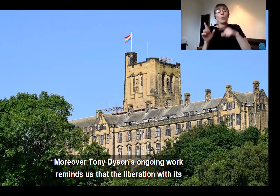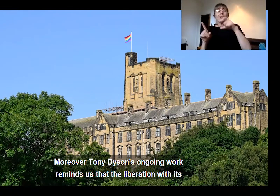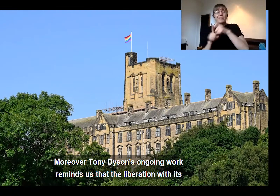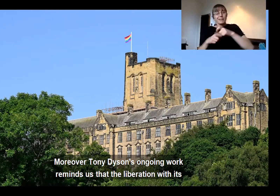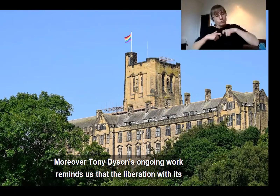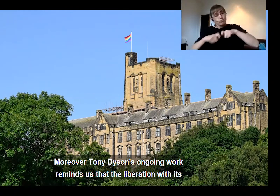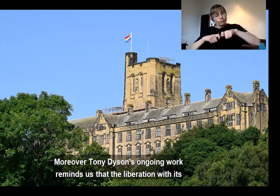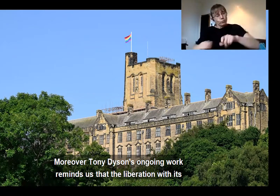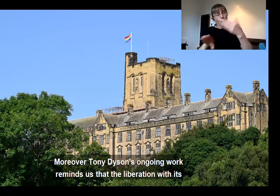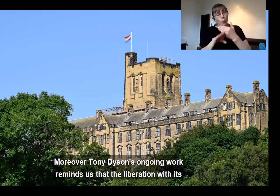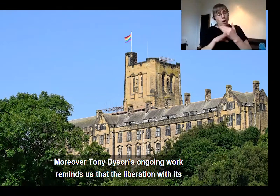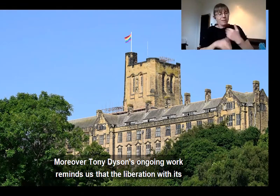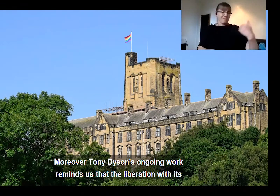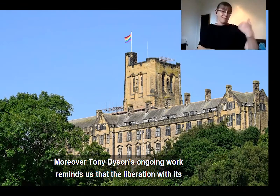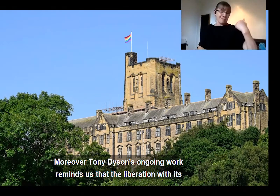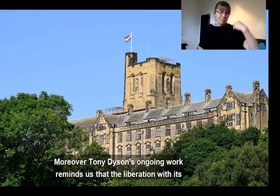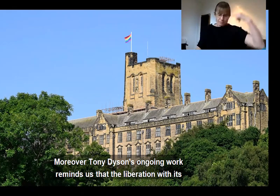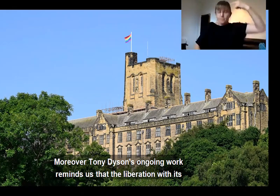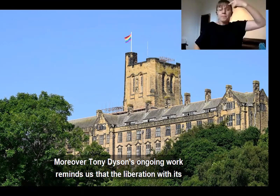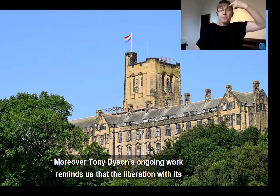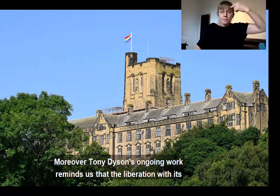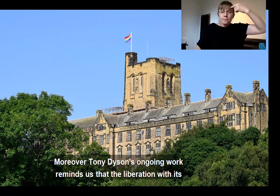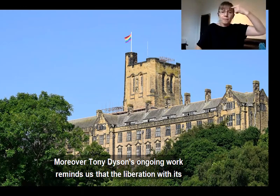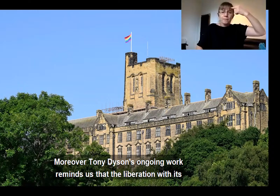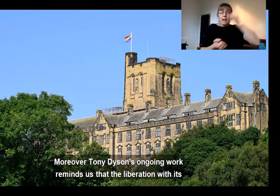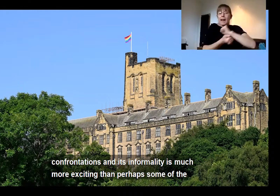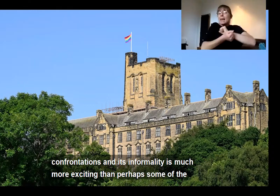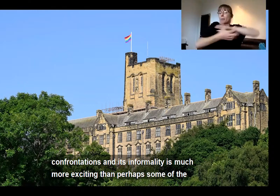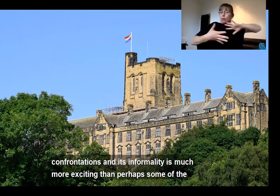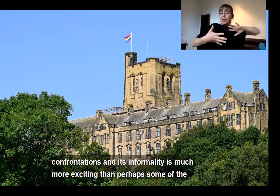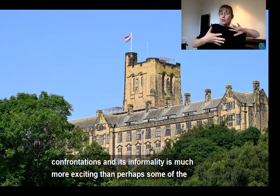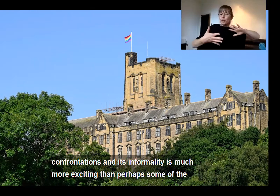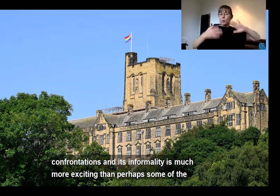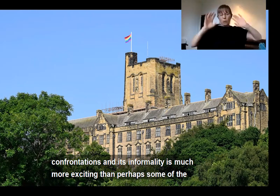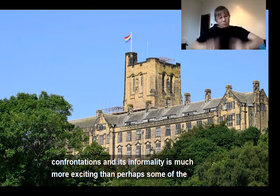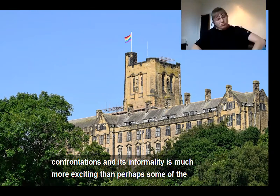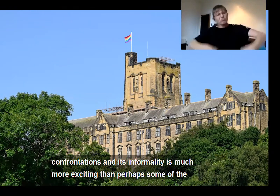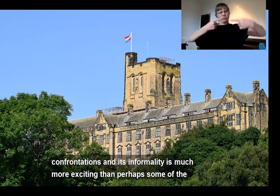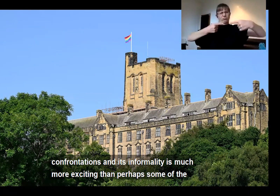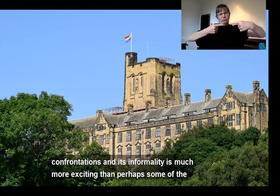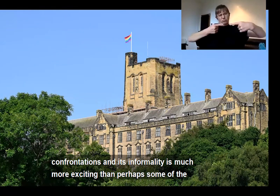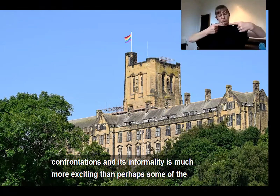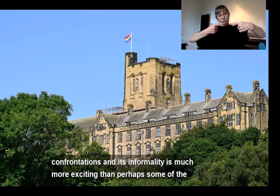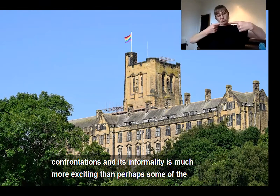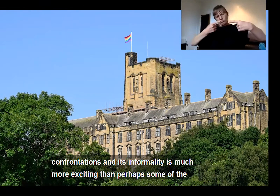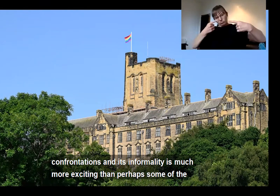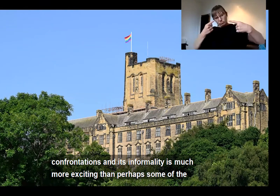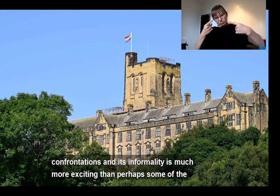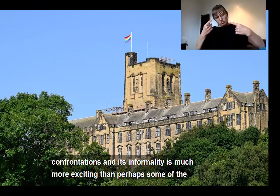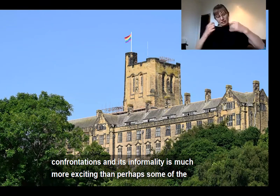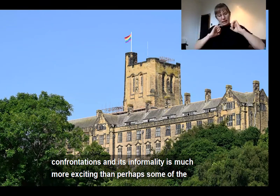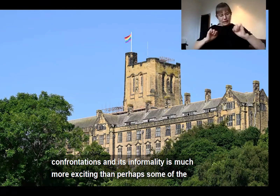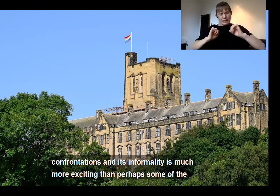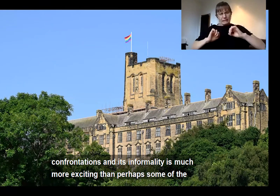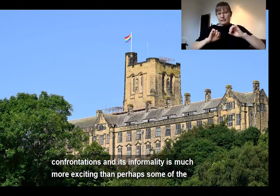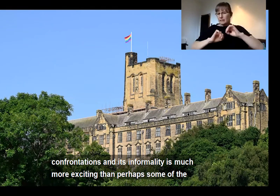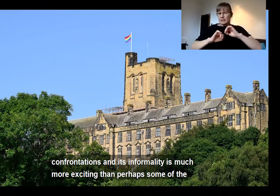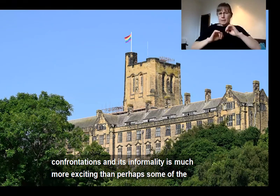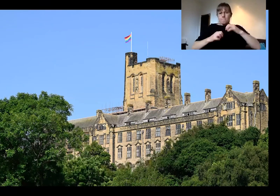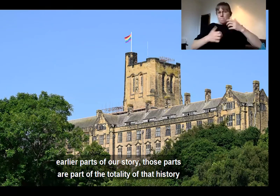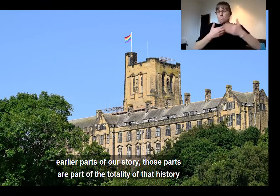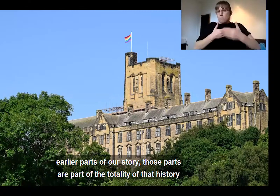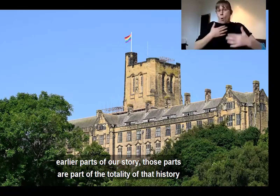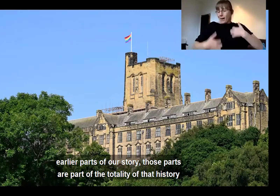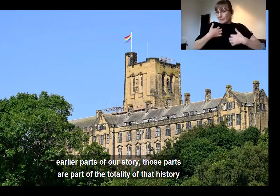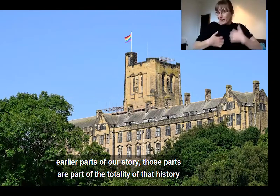work reminds us that the liberation, with its confrontations and its informality, is much more exciting than